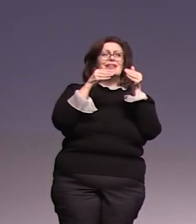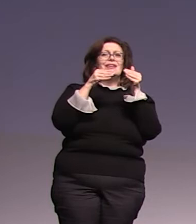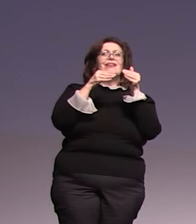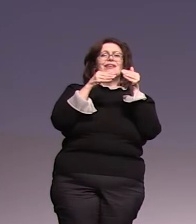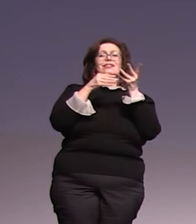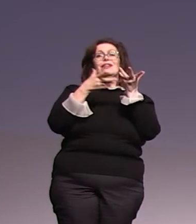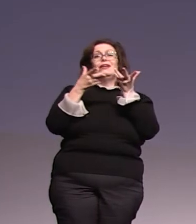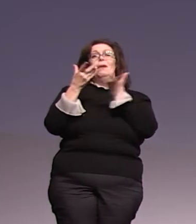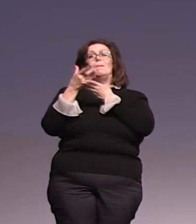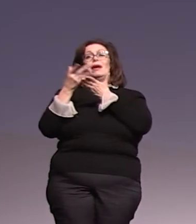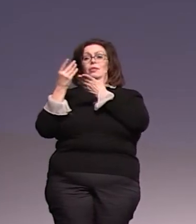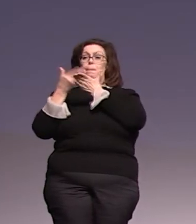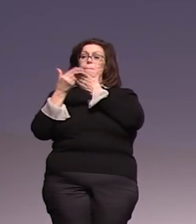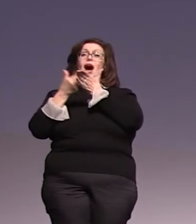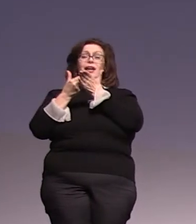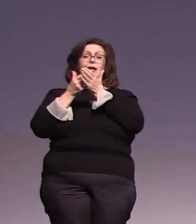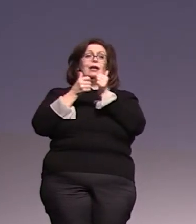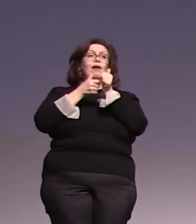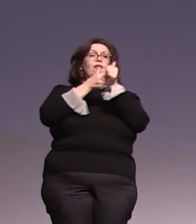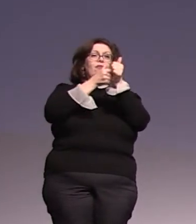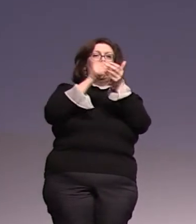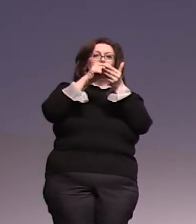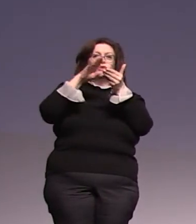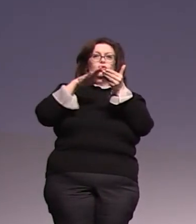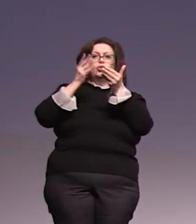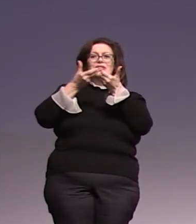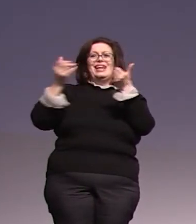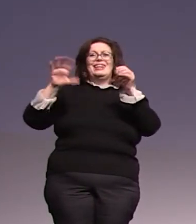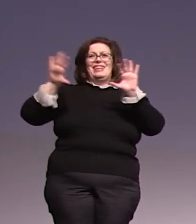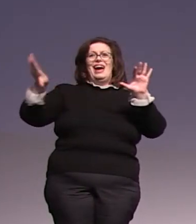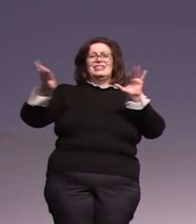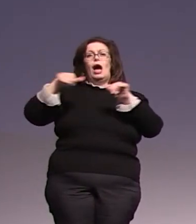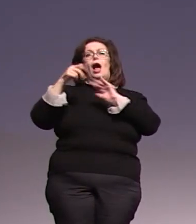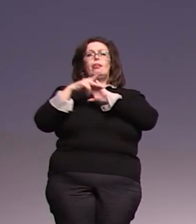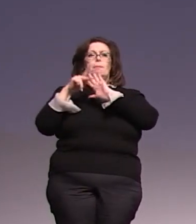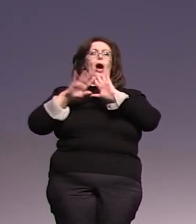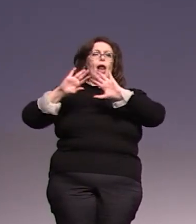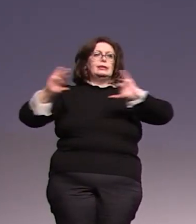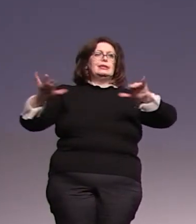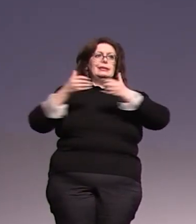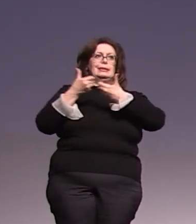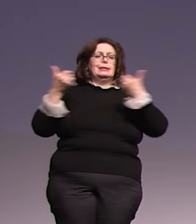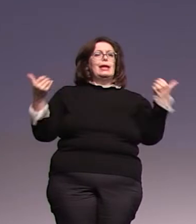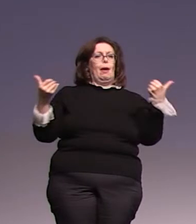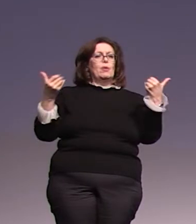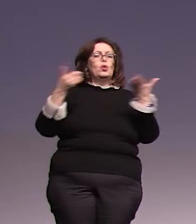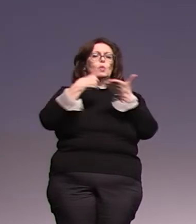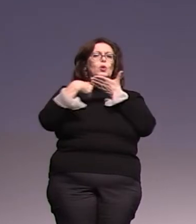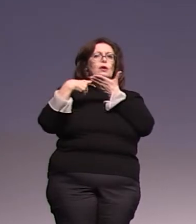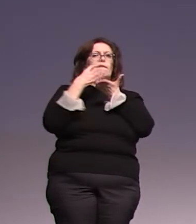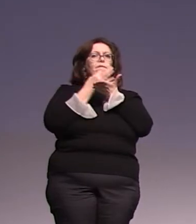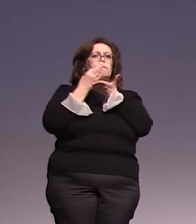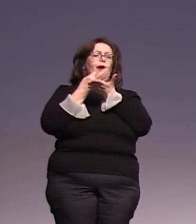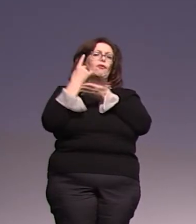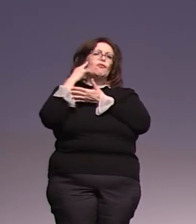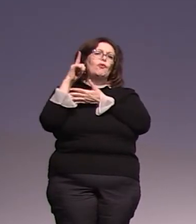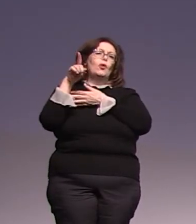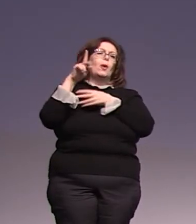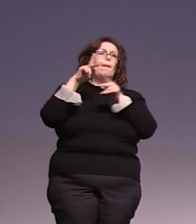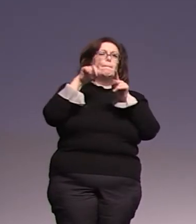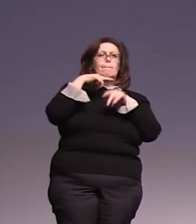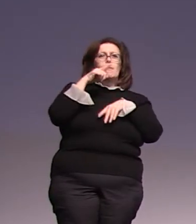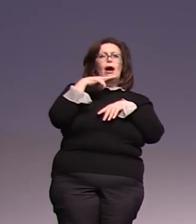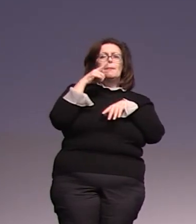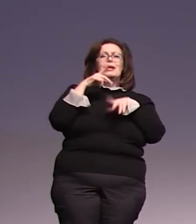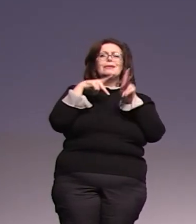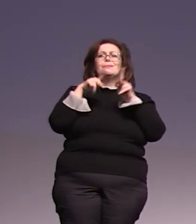here, there's money follows the student. Those are completely different policies. What we are talking about in this conversation is funding for the public school